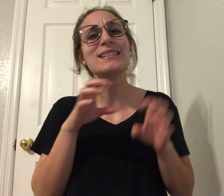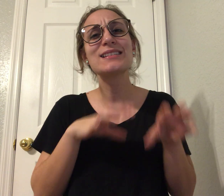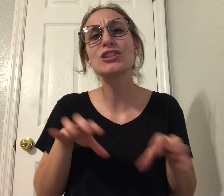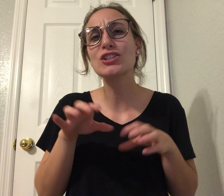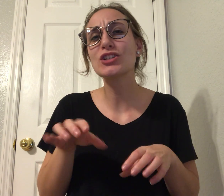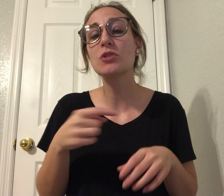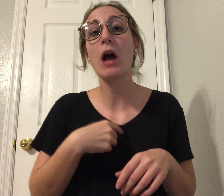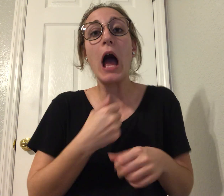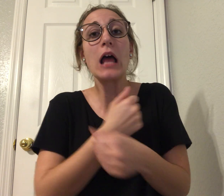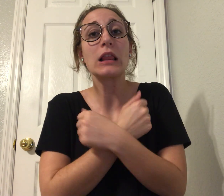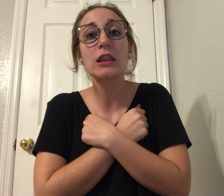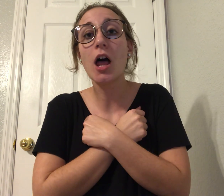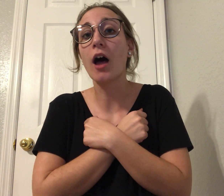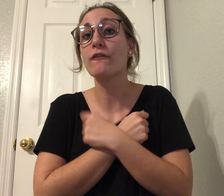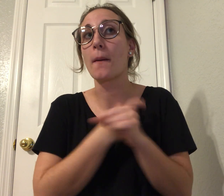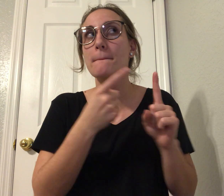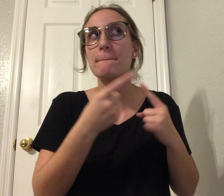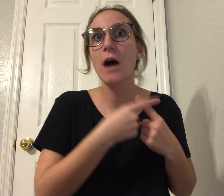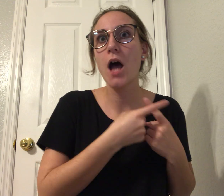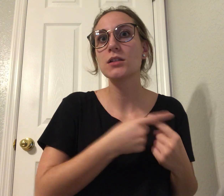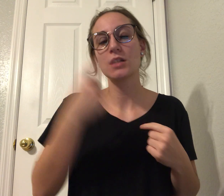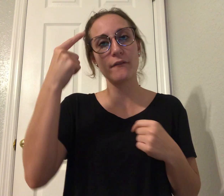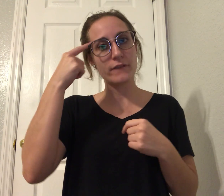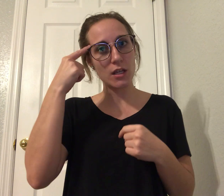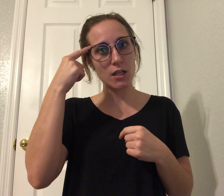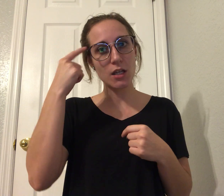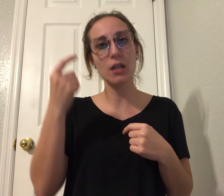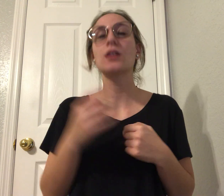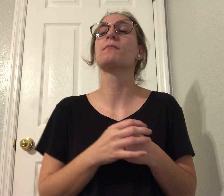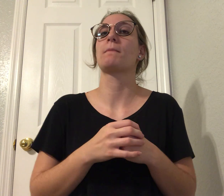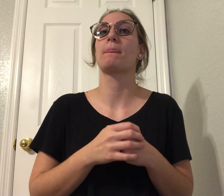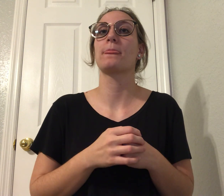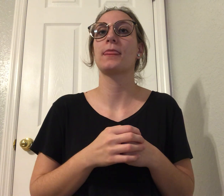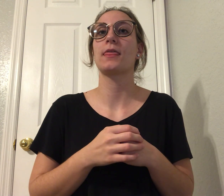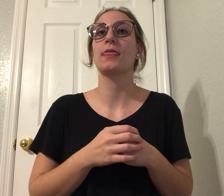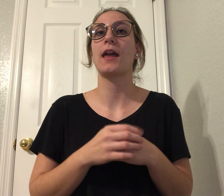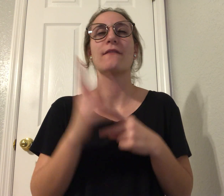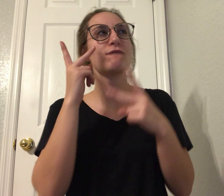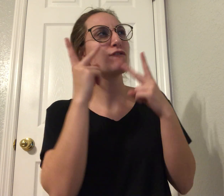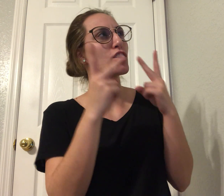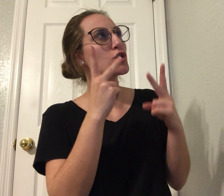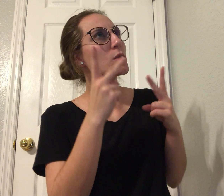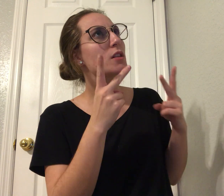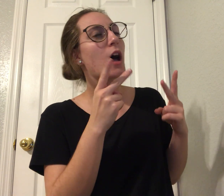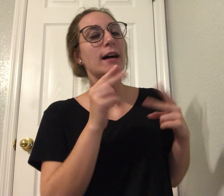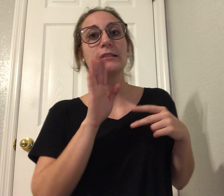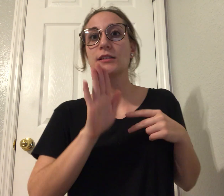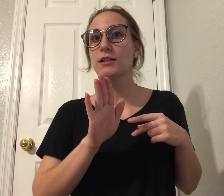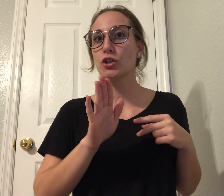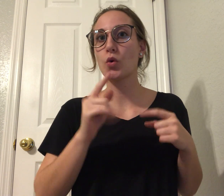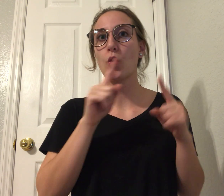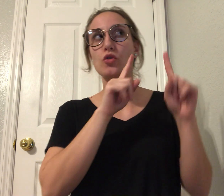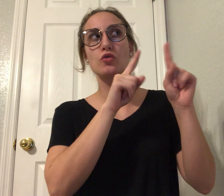love visualizing my goals. So clearing your mind, taking a few